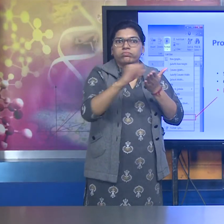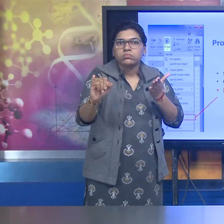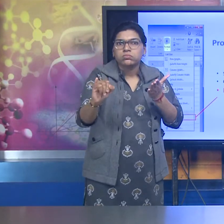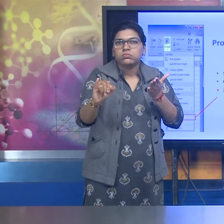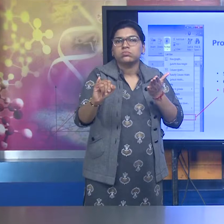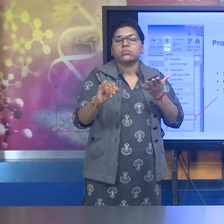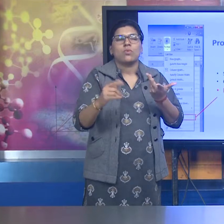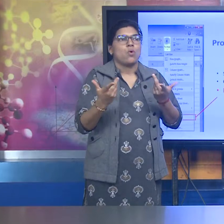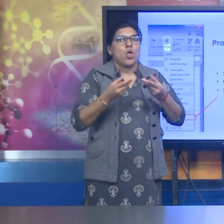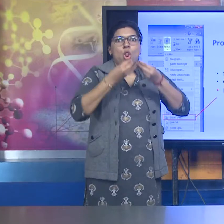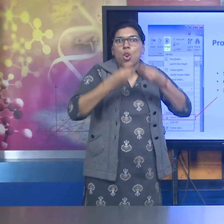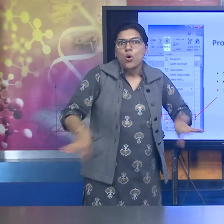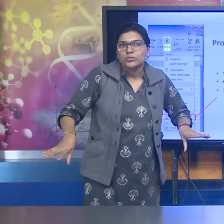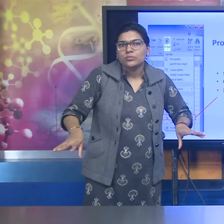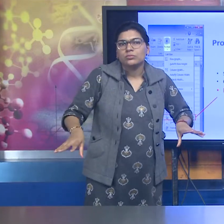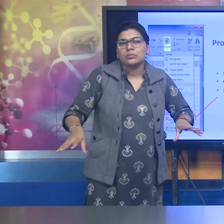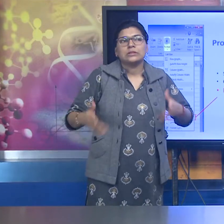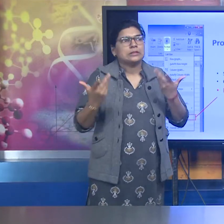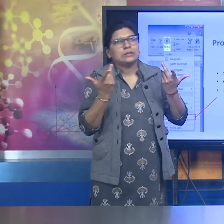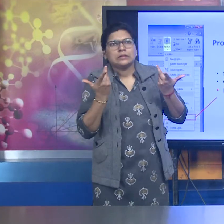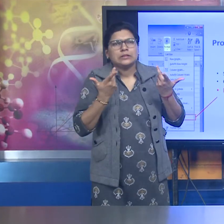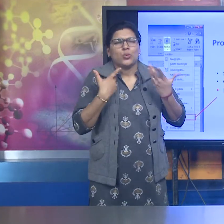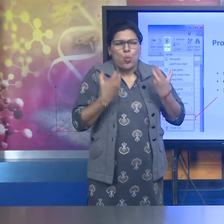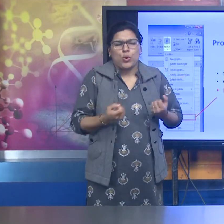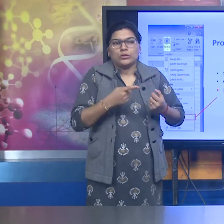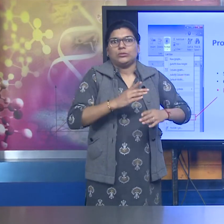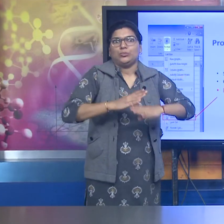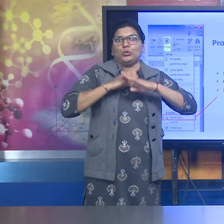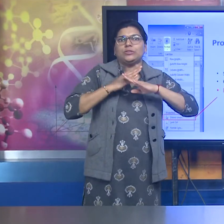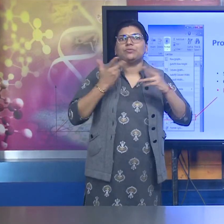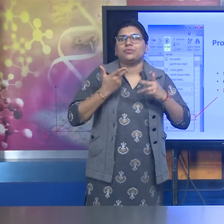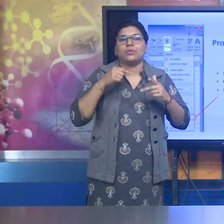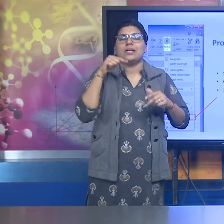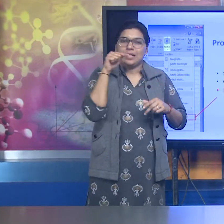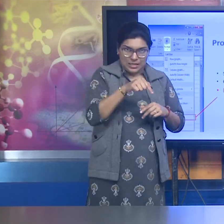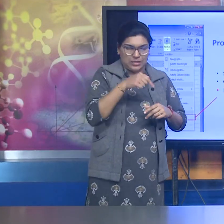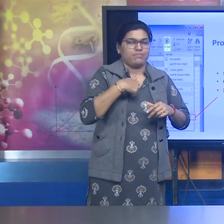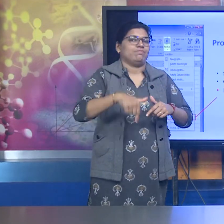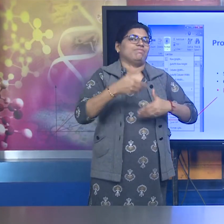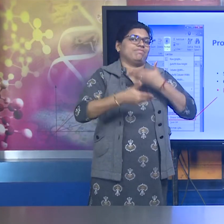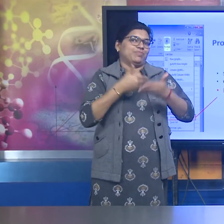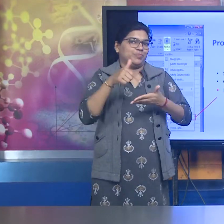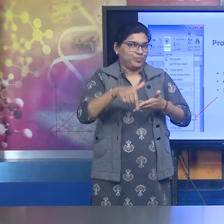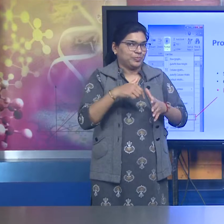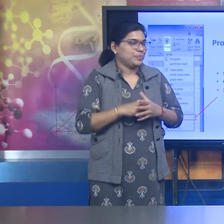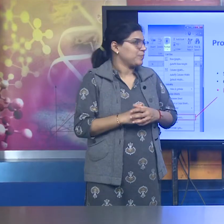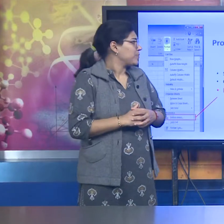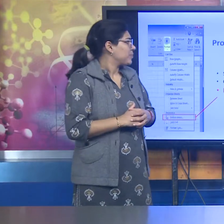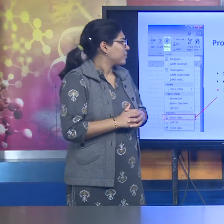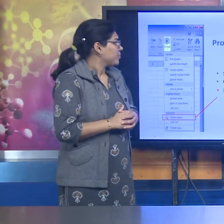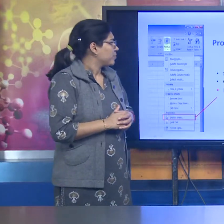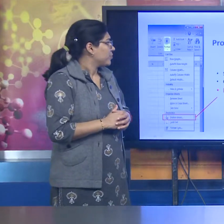and unprotect worksheets. How to protect your sheets, I'll teach you to